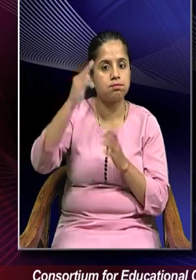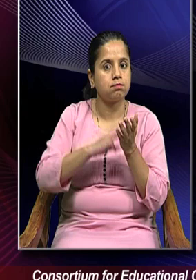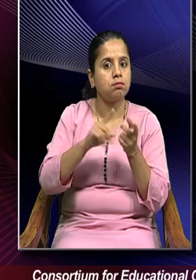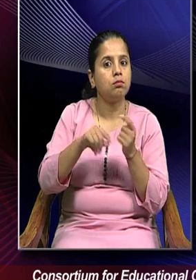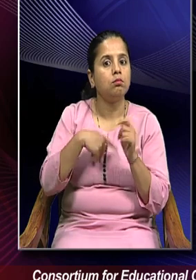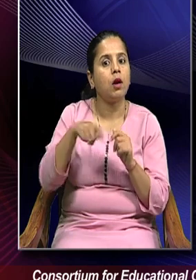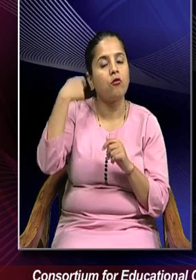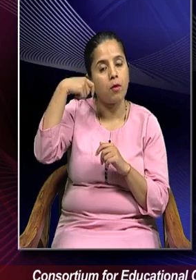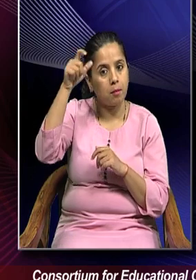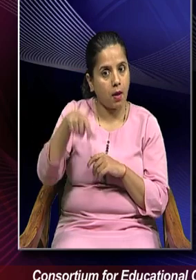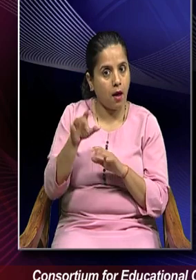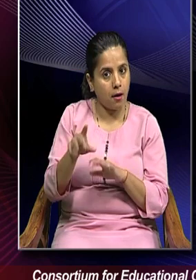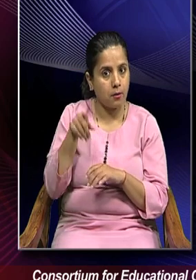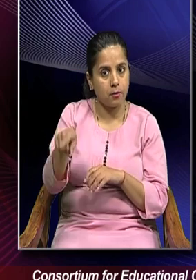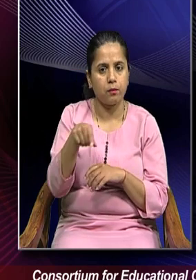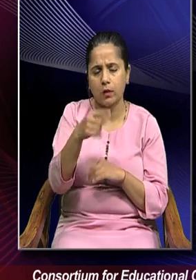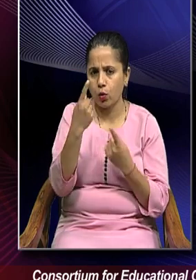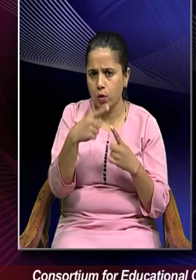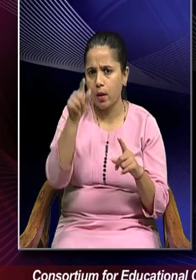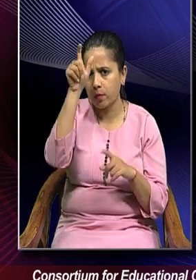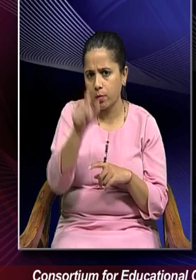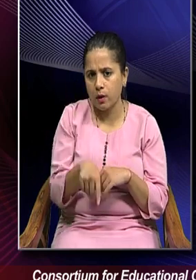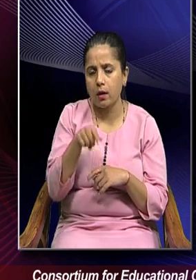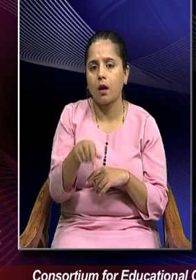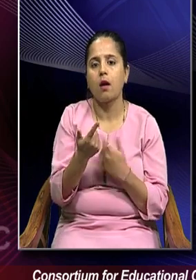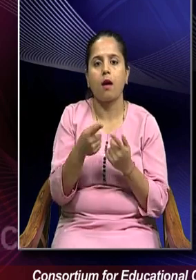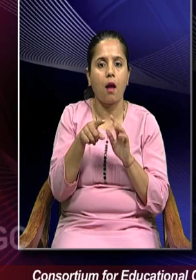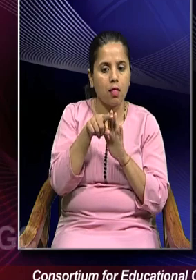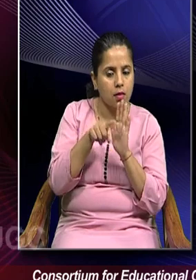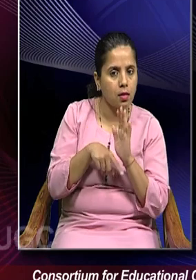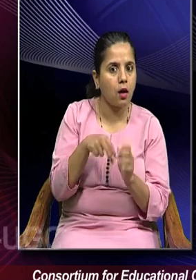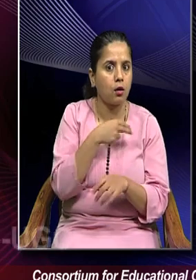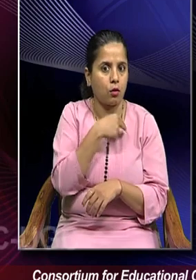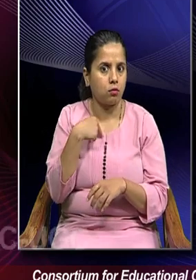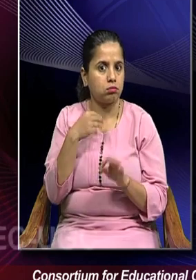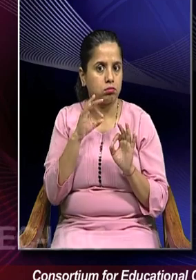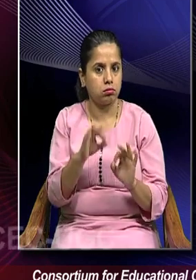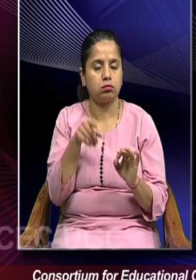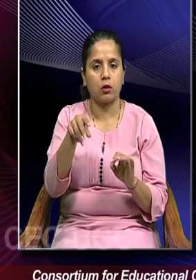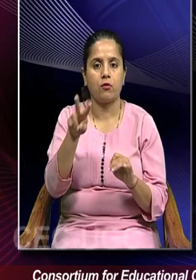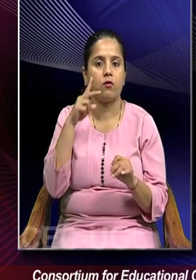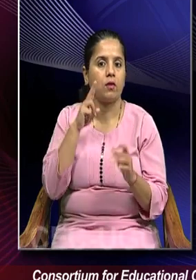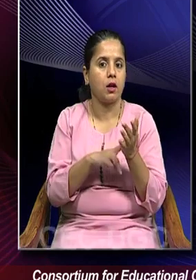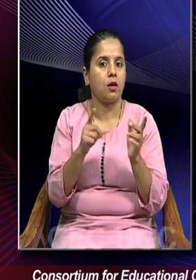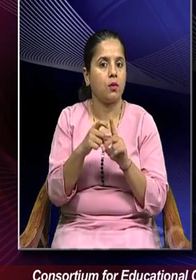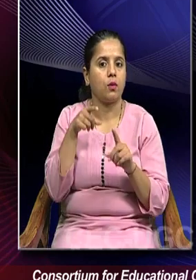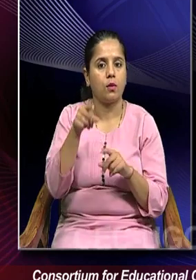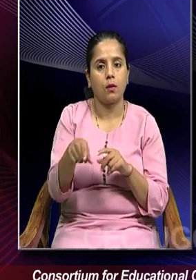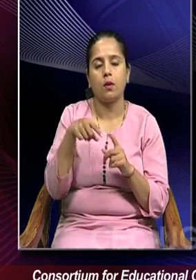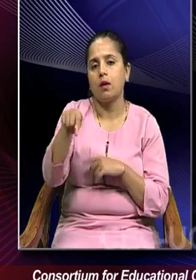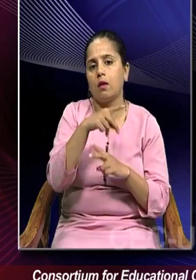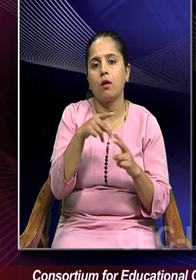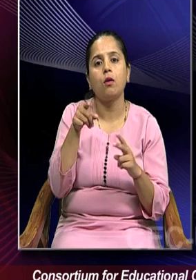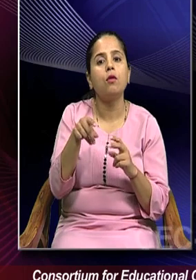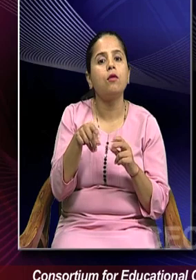film, who is an idealist or an ethical doctor, and on the other hand Vinod Mehra is not to be an idealist and ethical in nature.